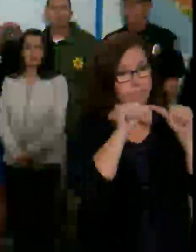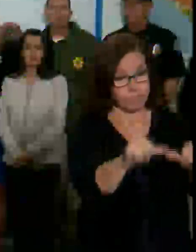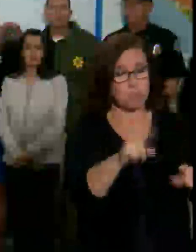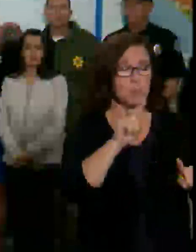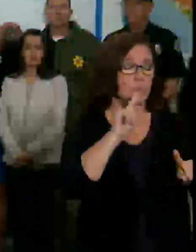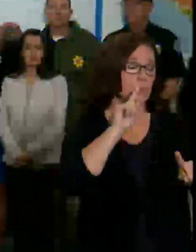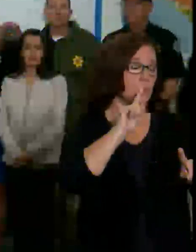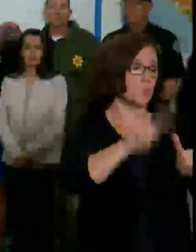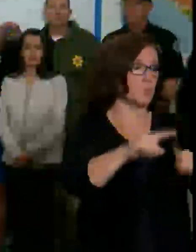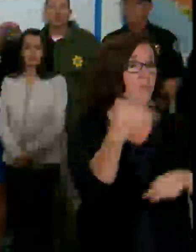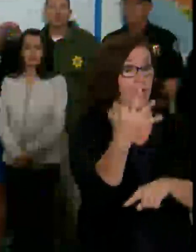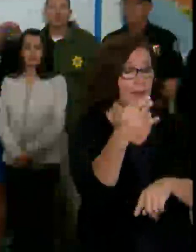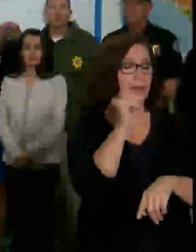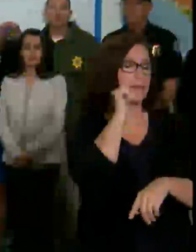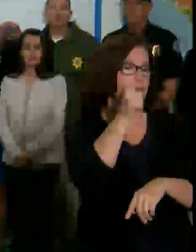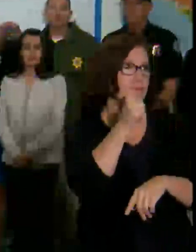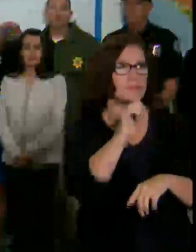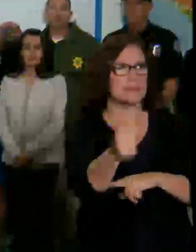a.m.